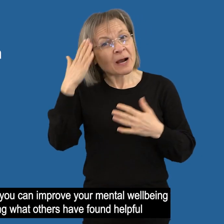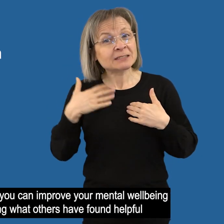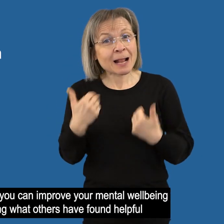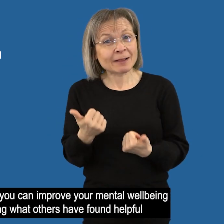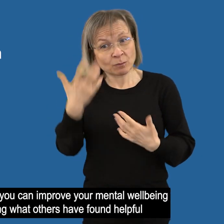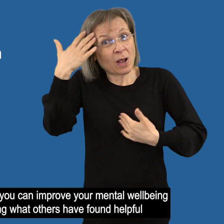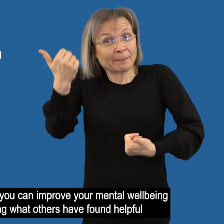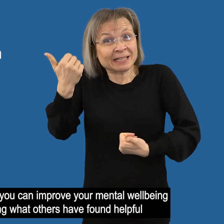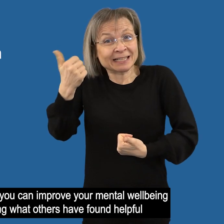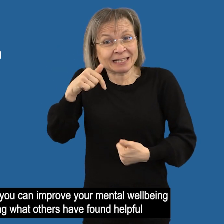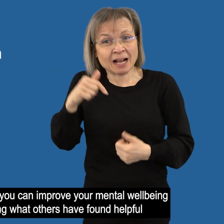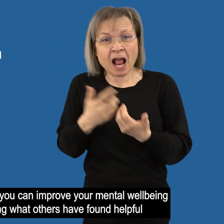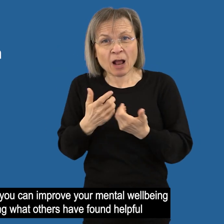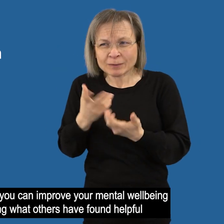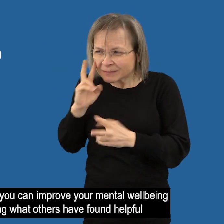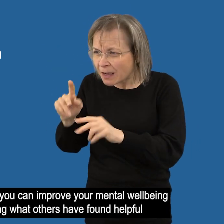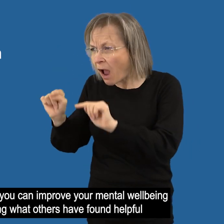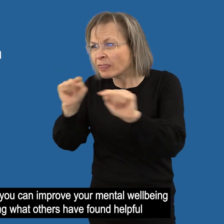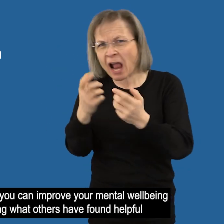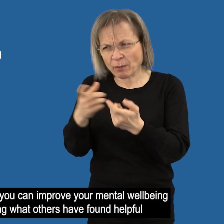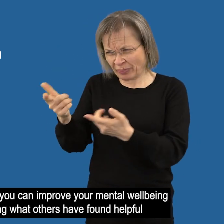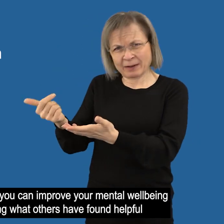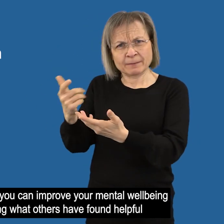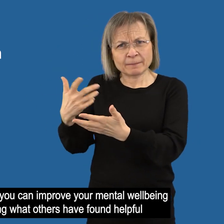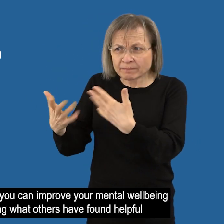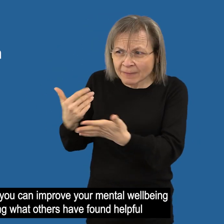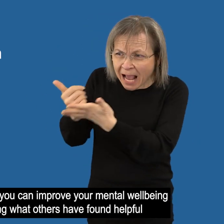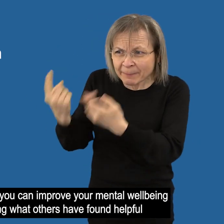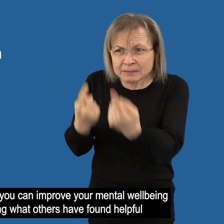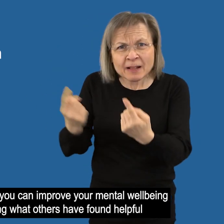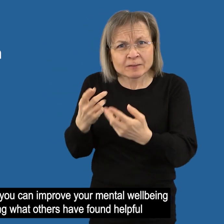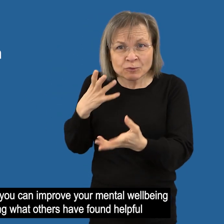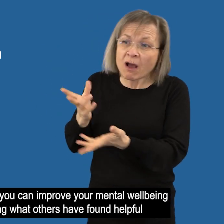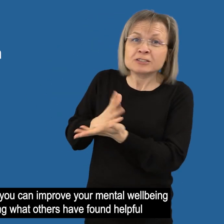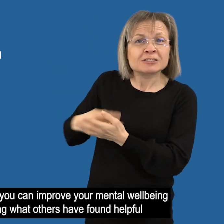Find out how you can improve your mental well-being by hearing what others have found helpful.